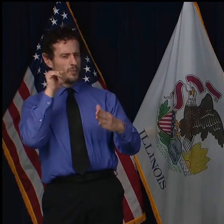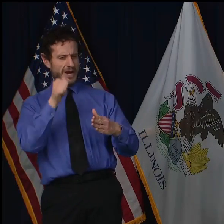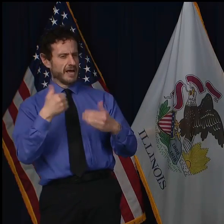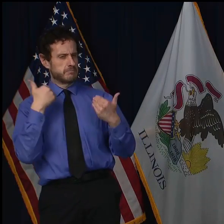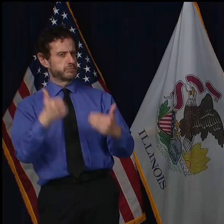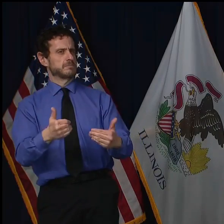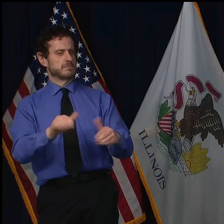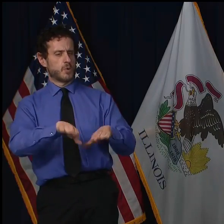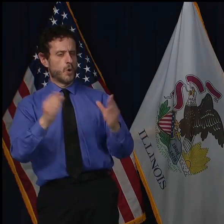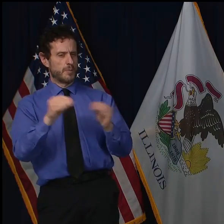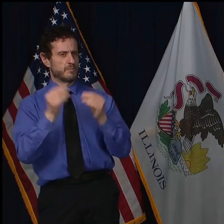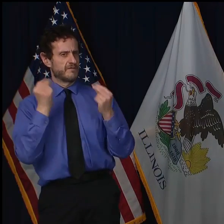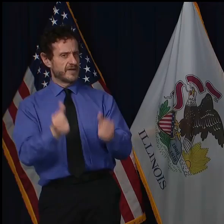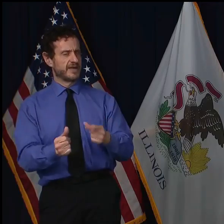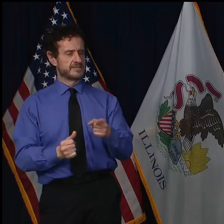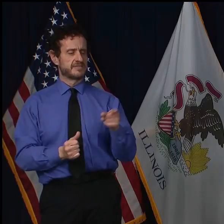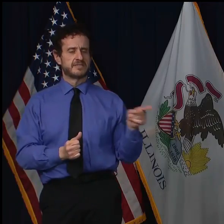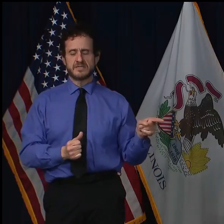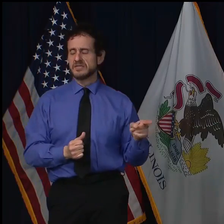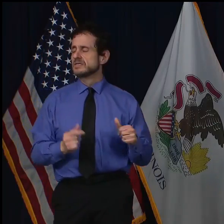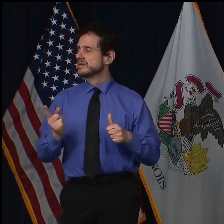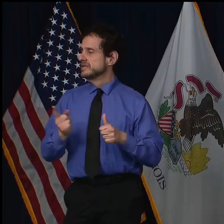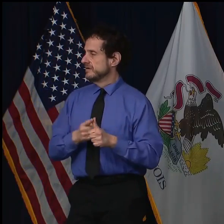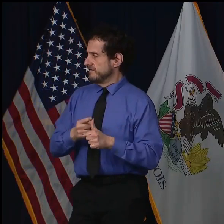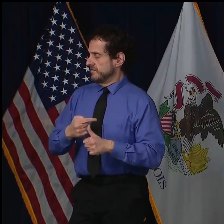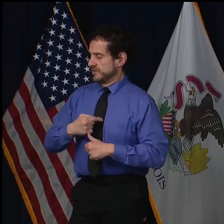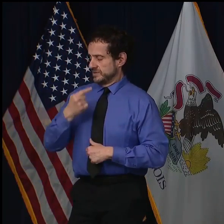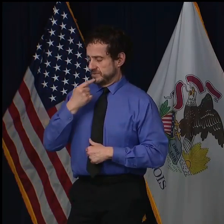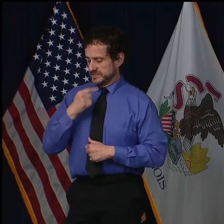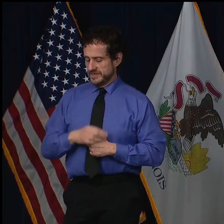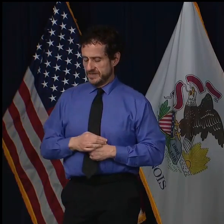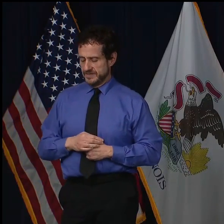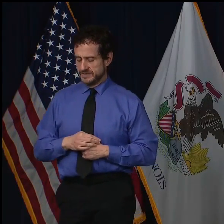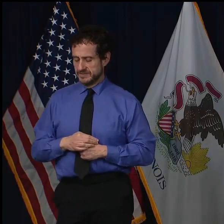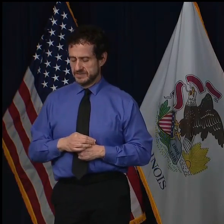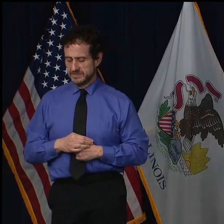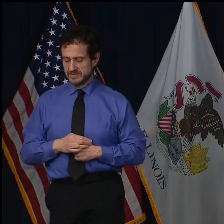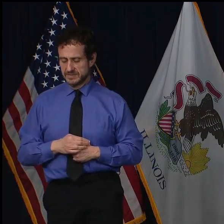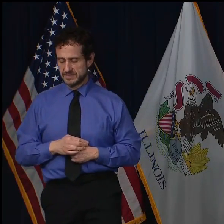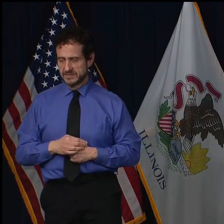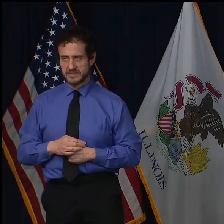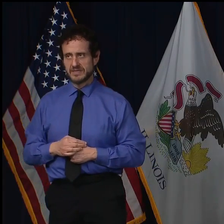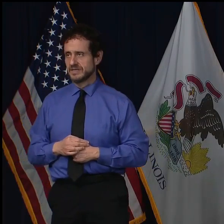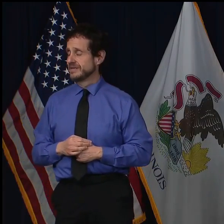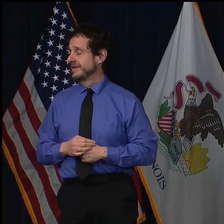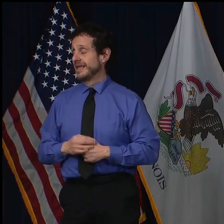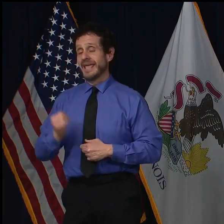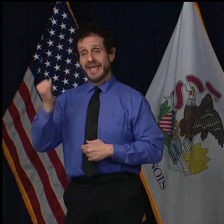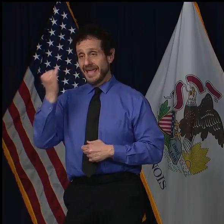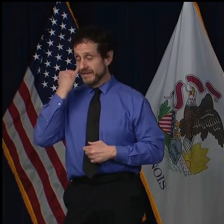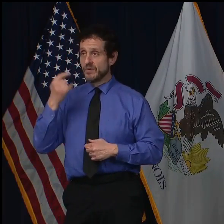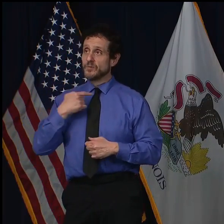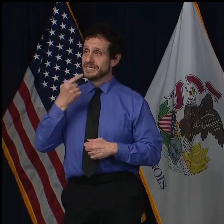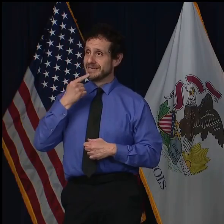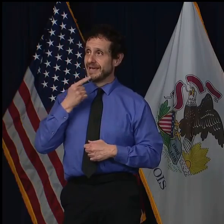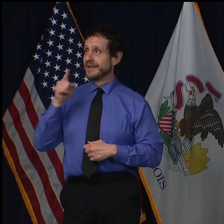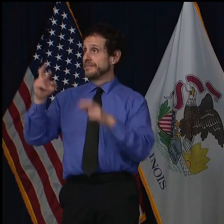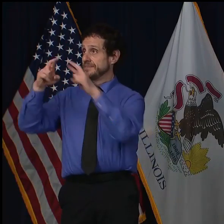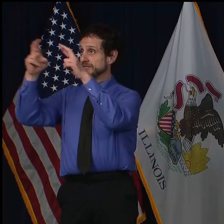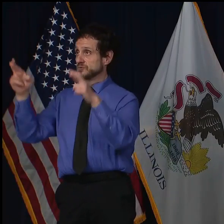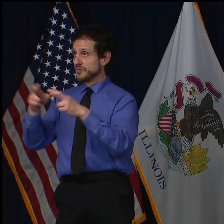quicker? Yeah. So first, I would say that there's probably no way to draw these lines that would satisfy